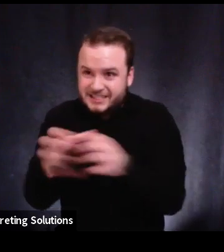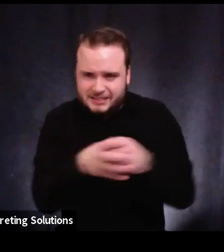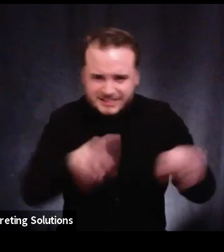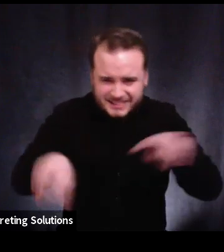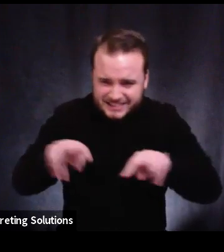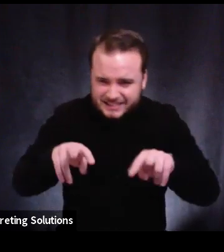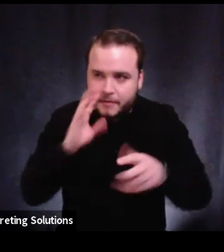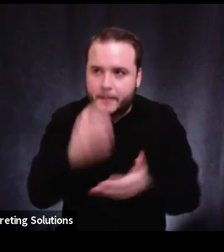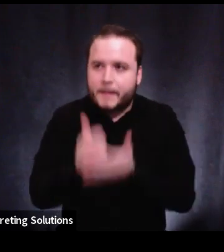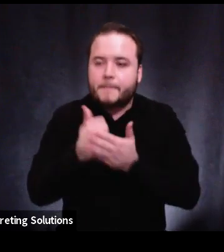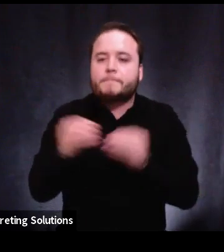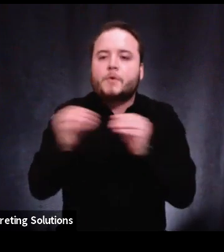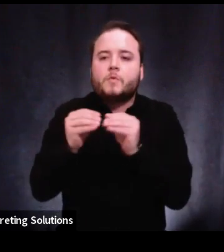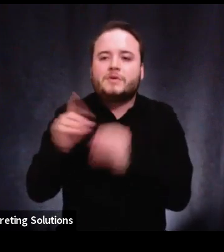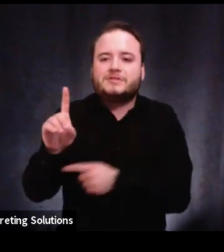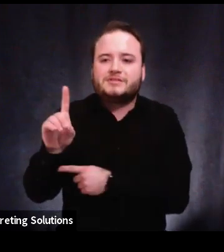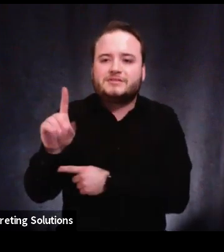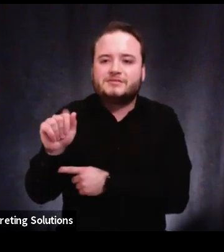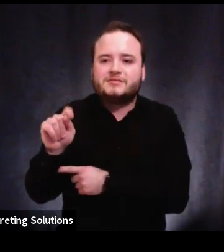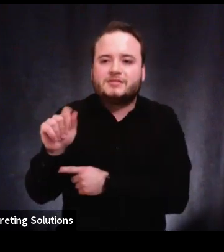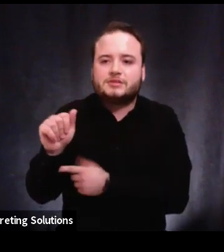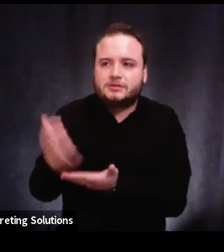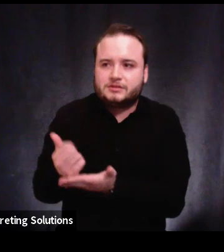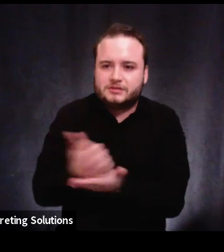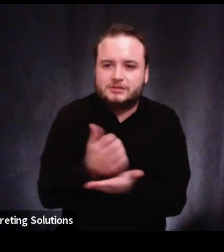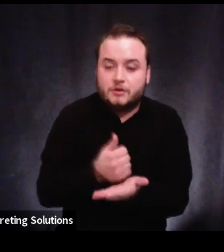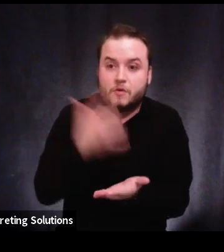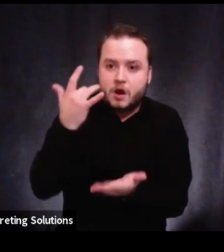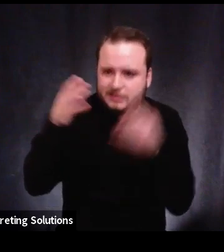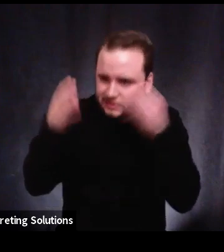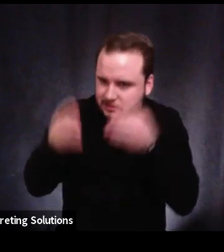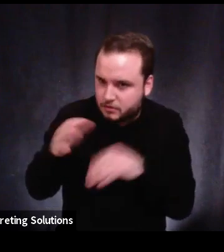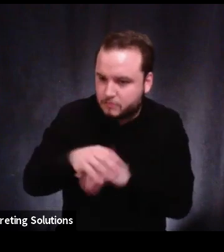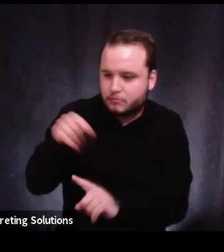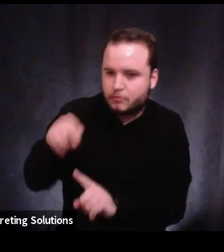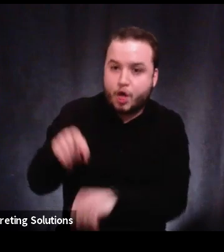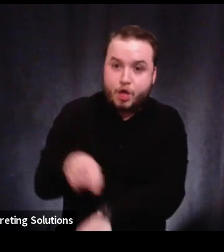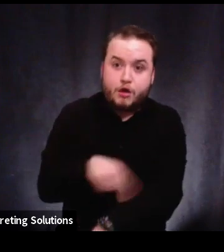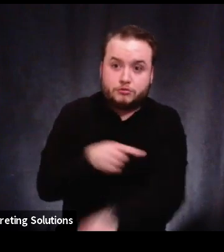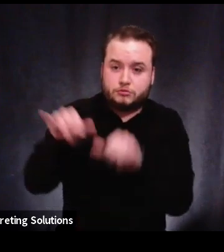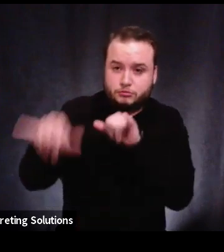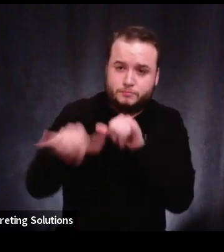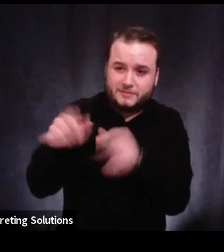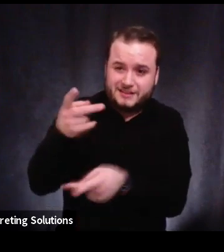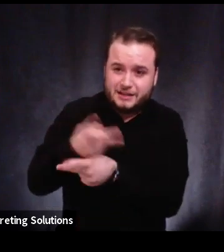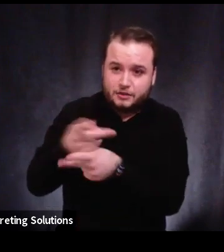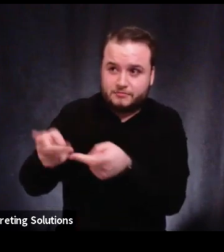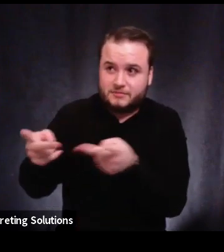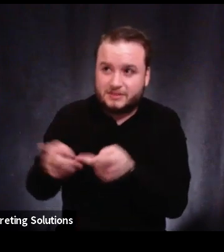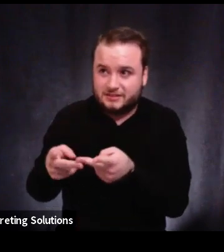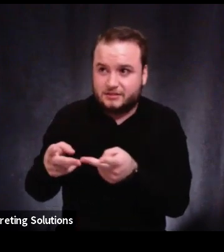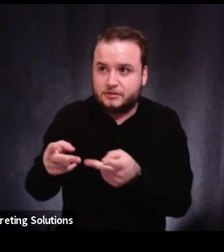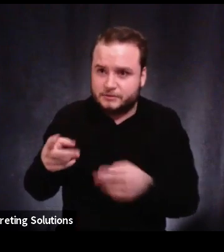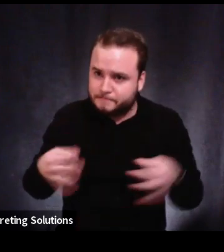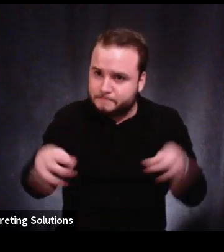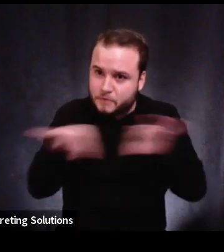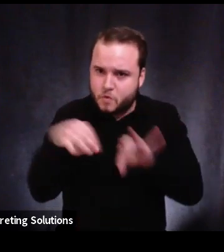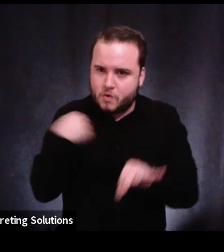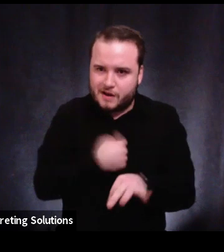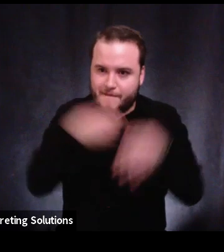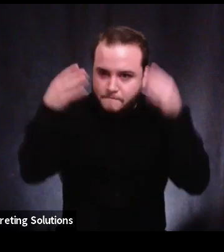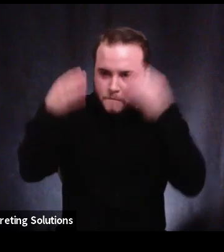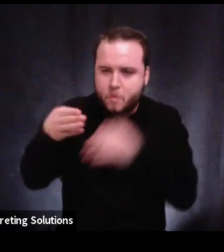because that is where we are focusing some of our testing. And it's important that we do that, but I want to acknowledge that that does not mean that